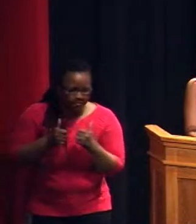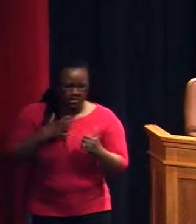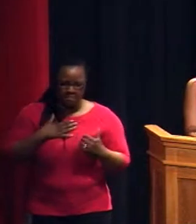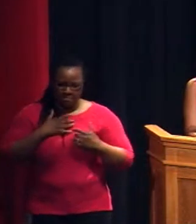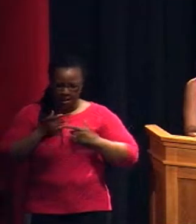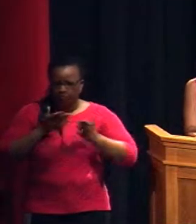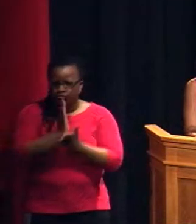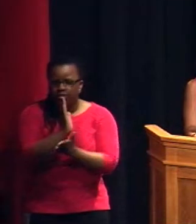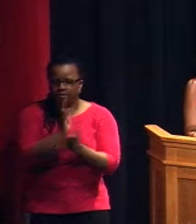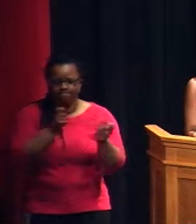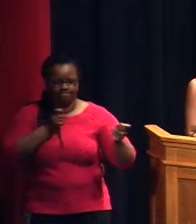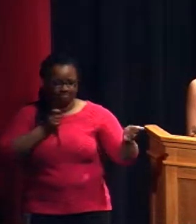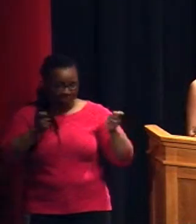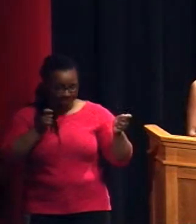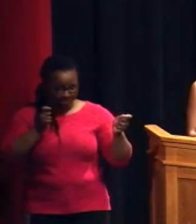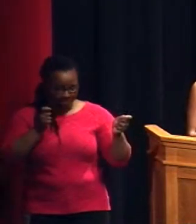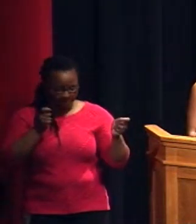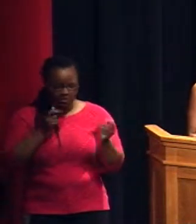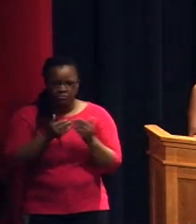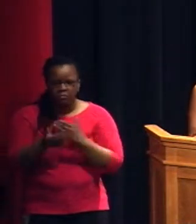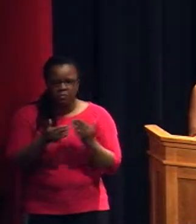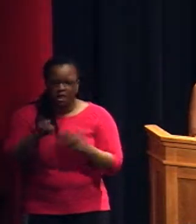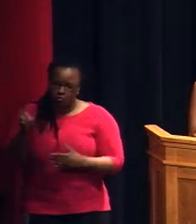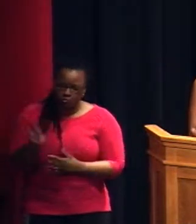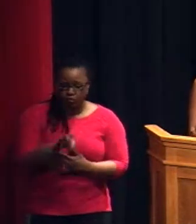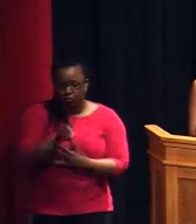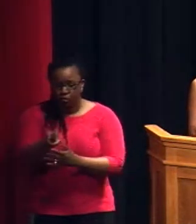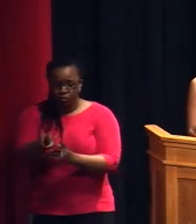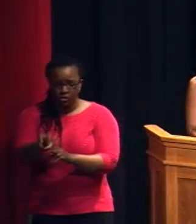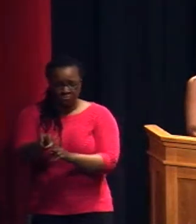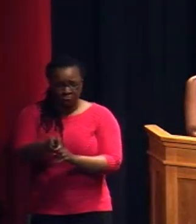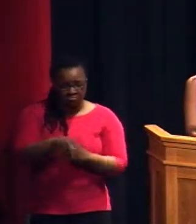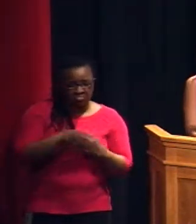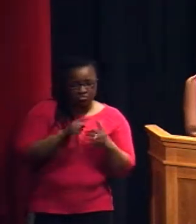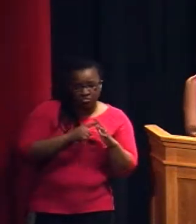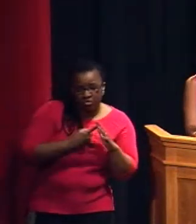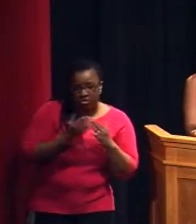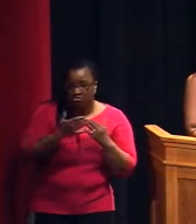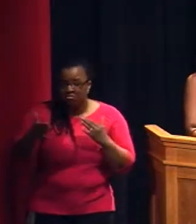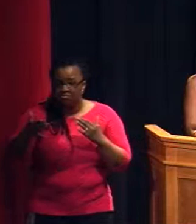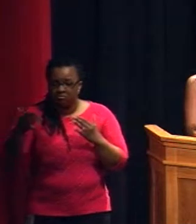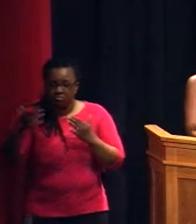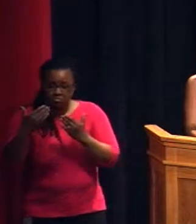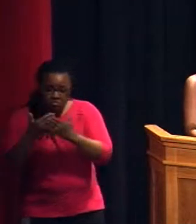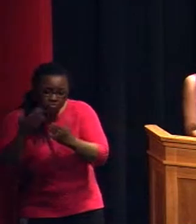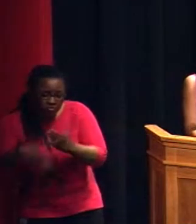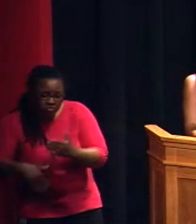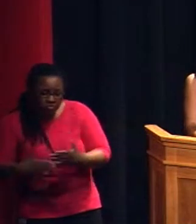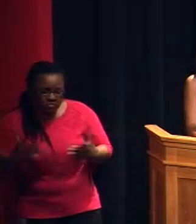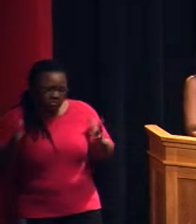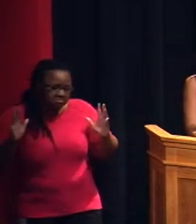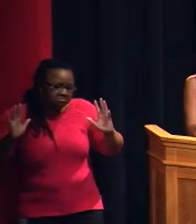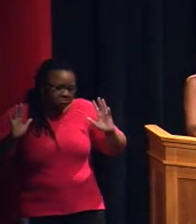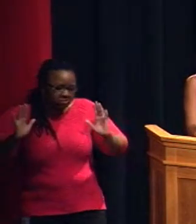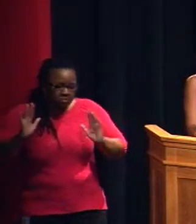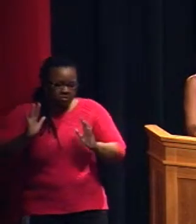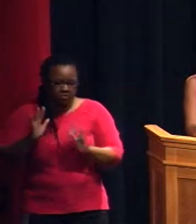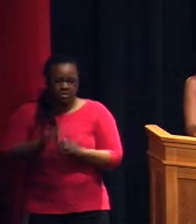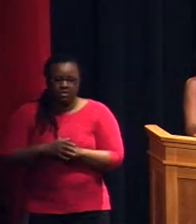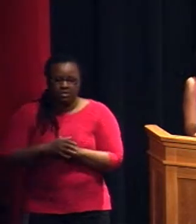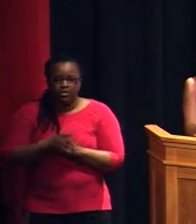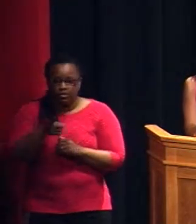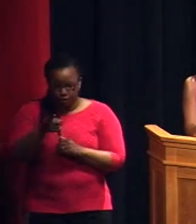matter where you are in your journey, you are entitled to the success and beauty that lies ahead. So I say, in